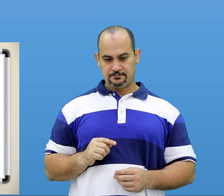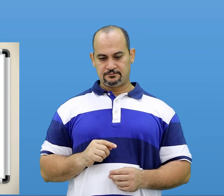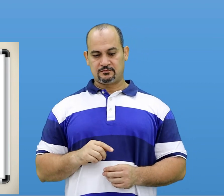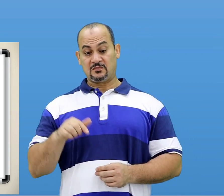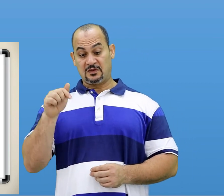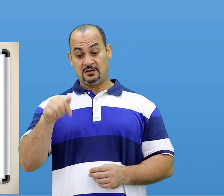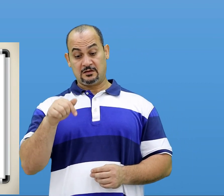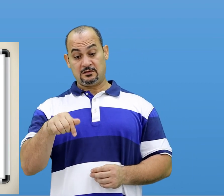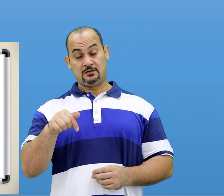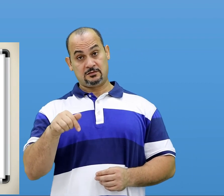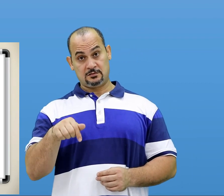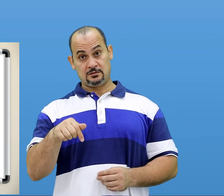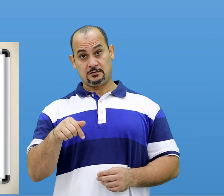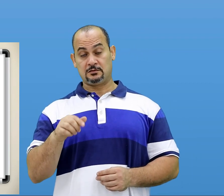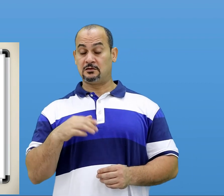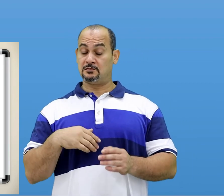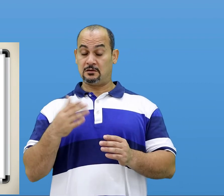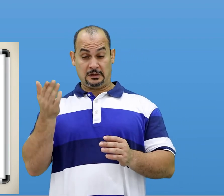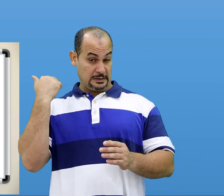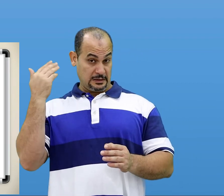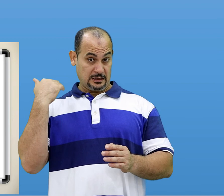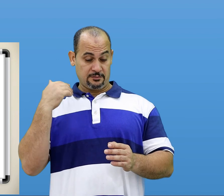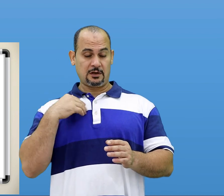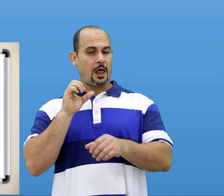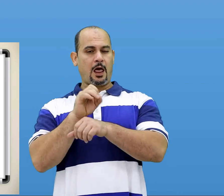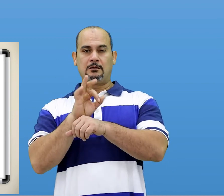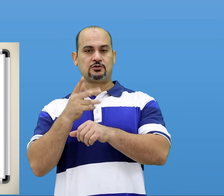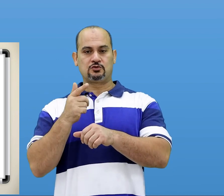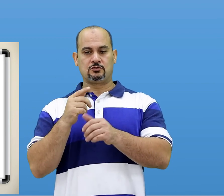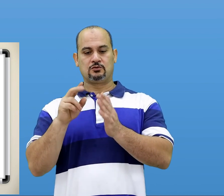episode, we looked at how to write a descriptive essay.